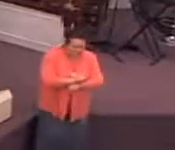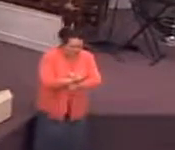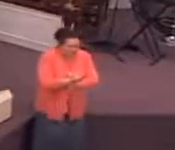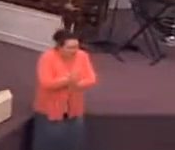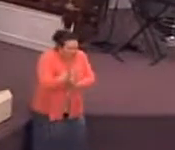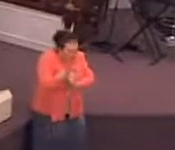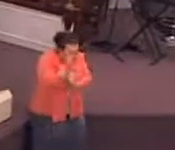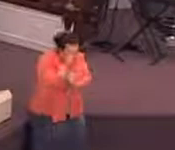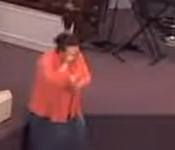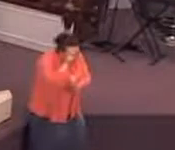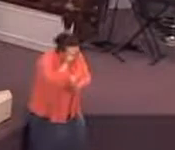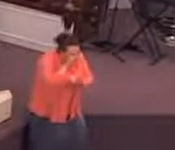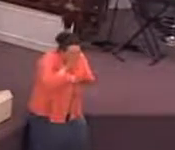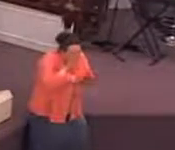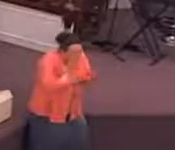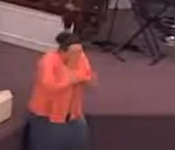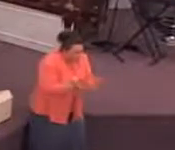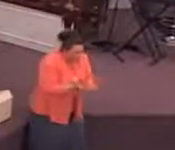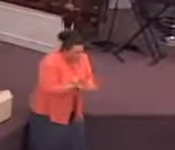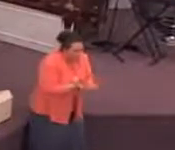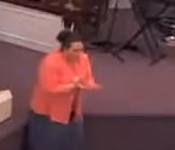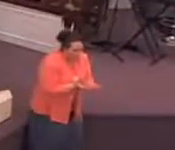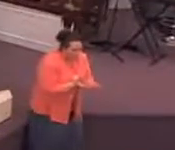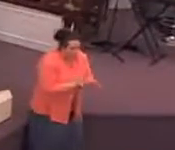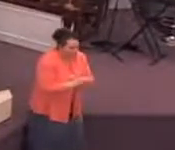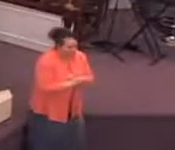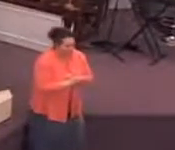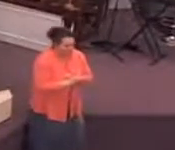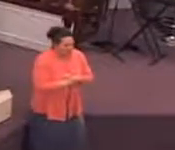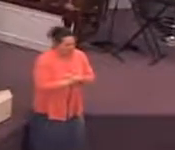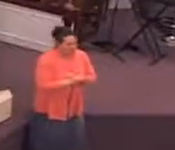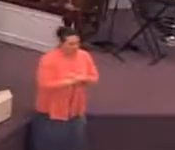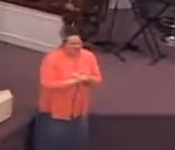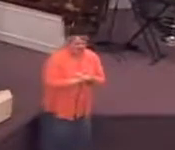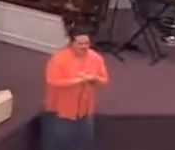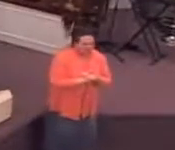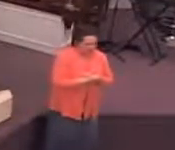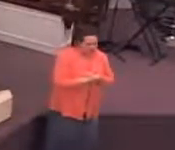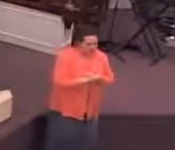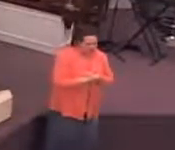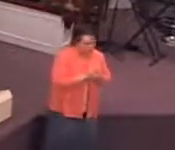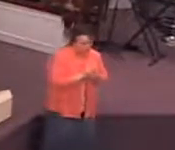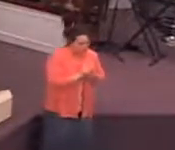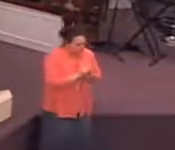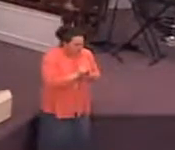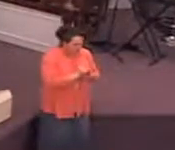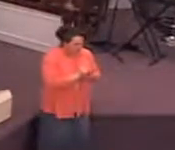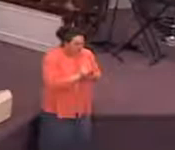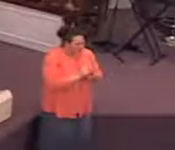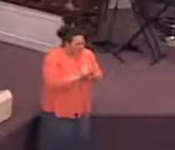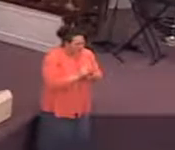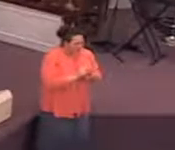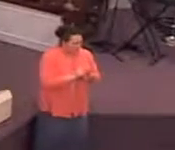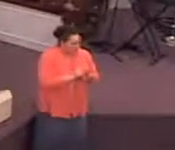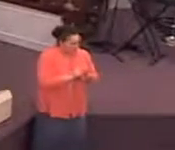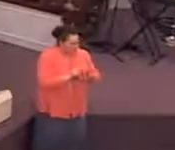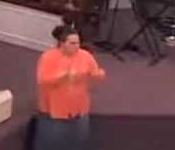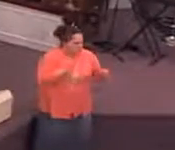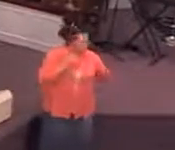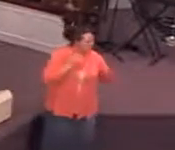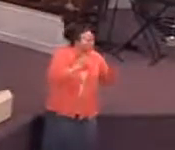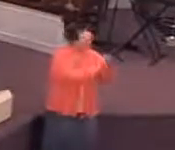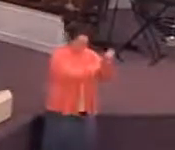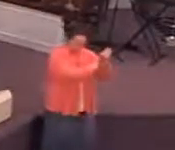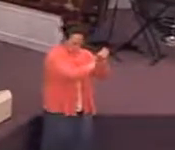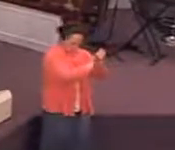ruler, the God of this world. And they are swarming this earth in attempt, amen, to thwart the plan of God. They are